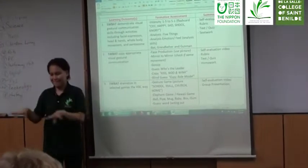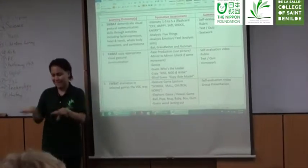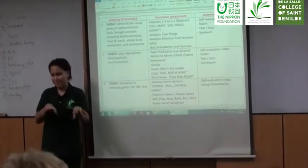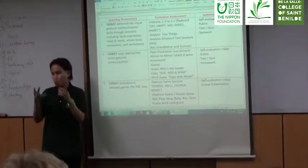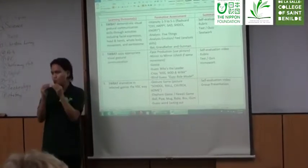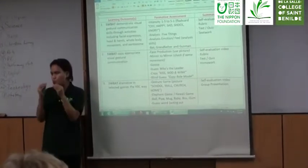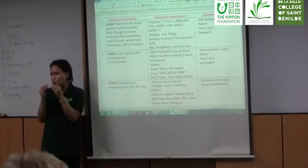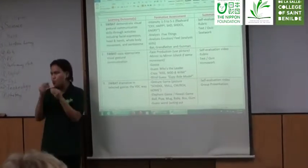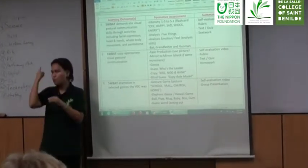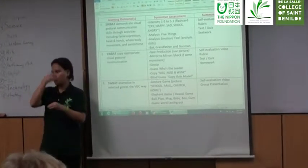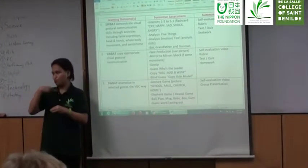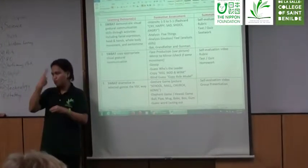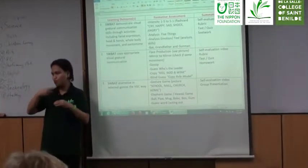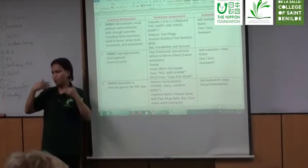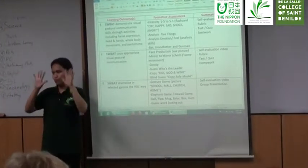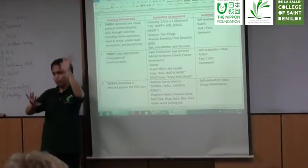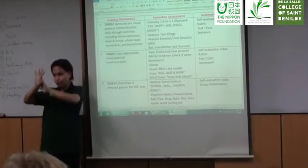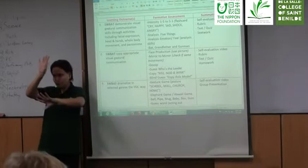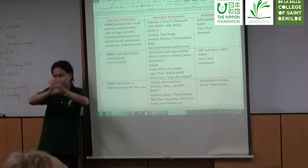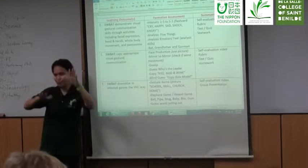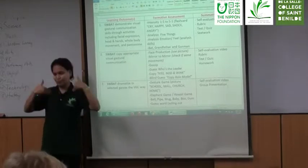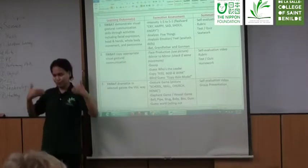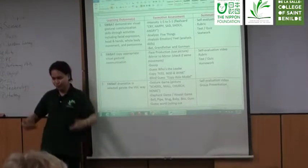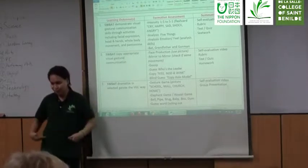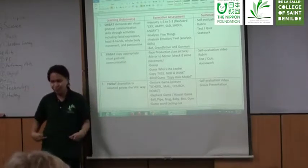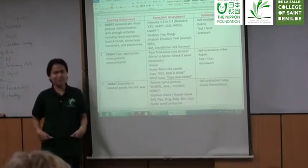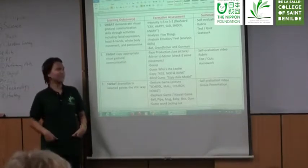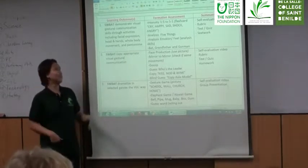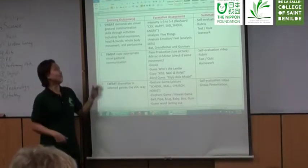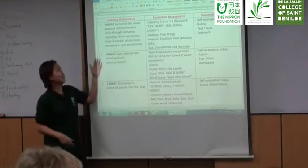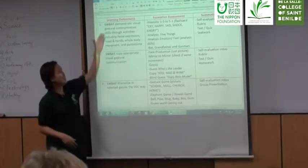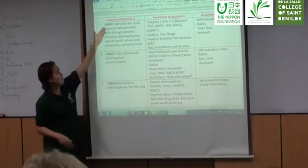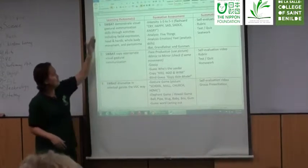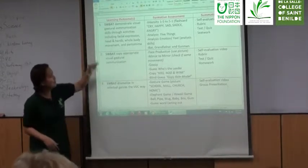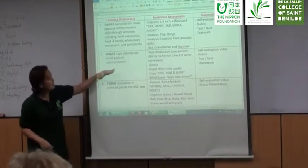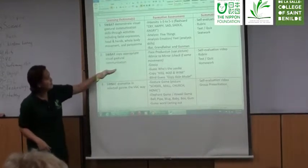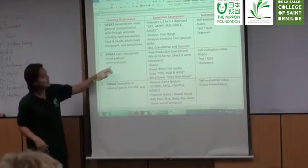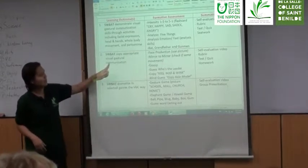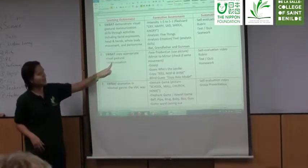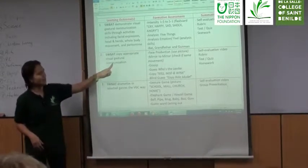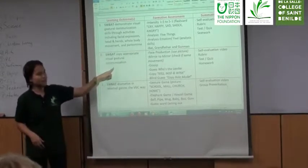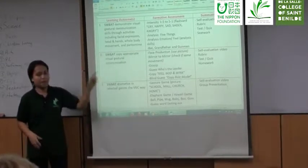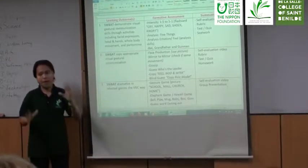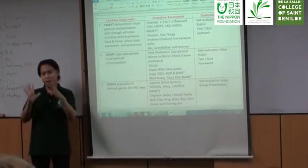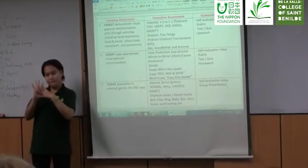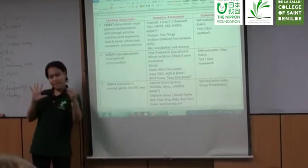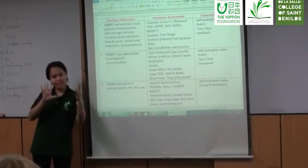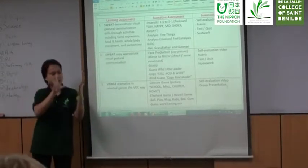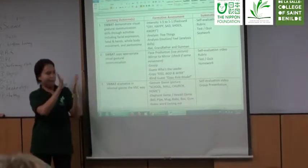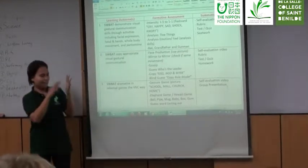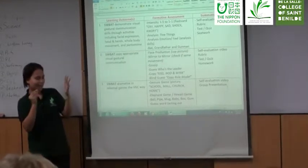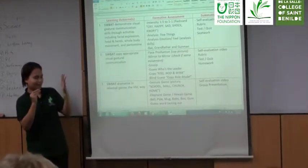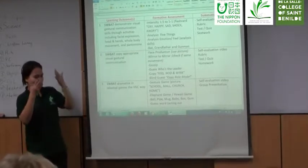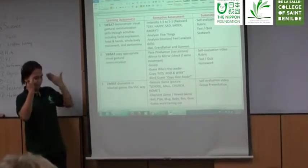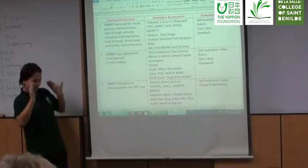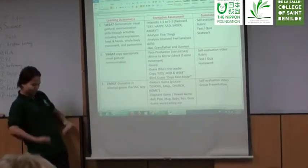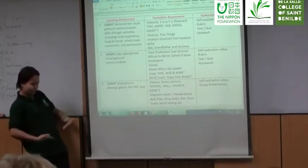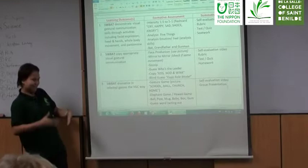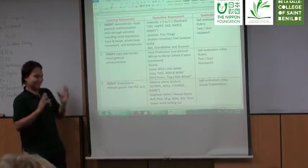Summarize exercise that will demonstrate, show using their hands, their face, and their entire body.